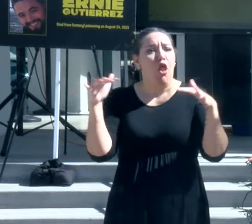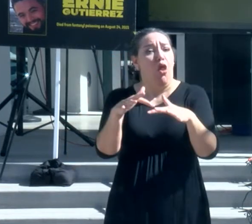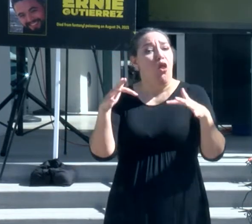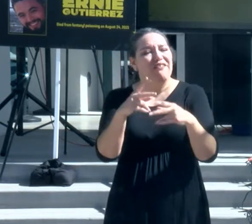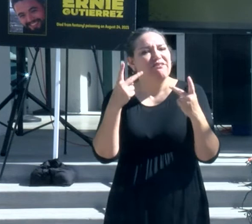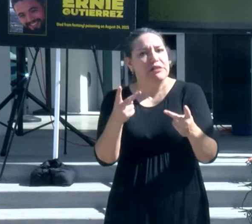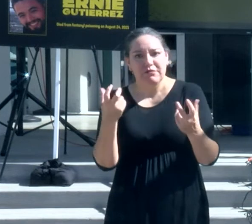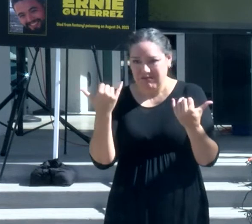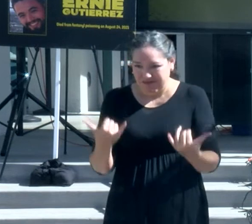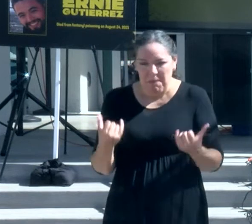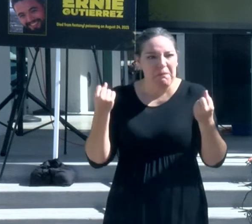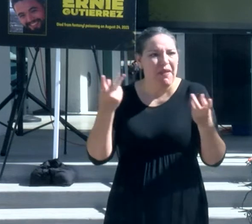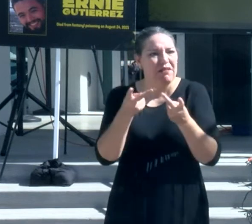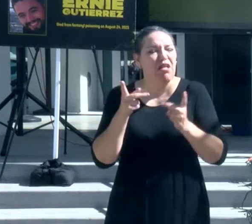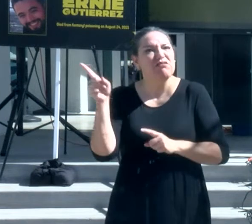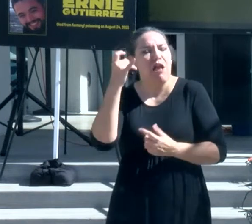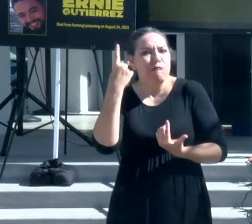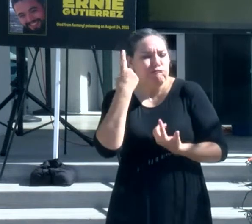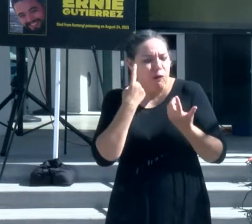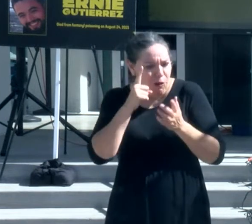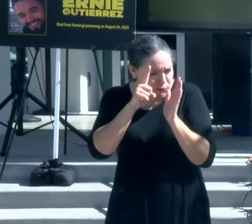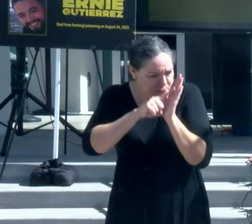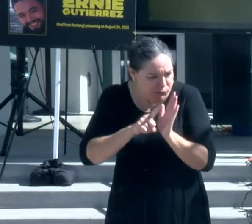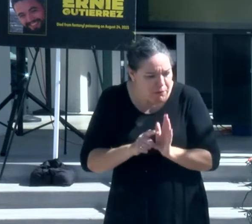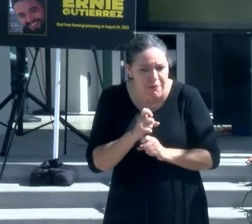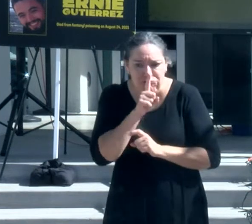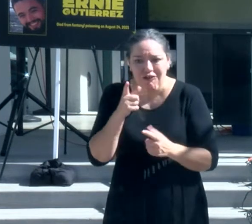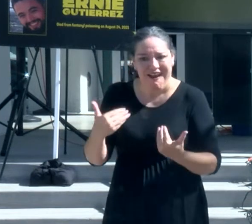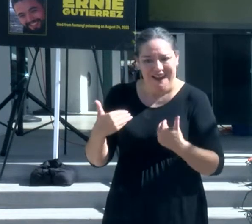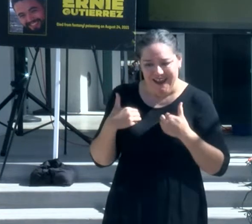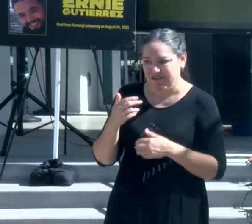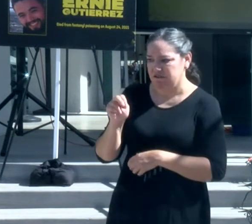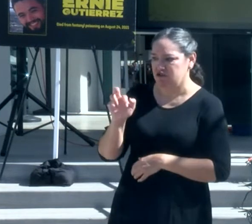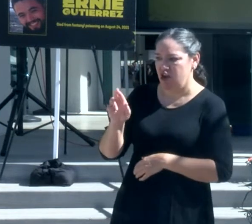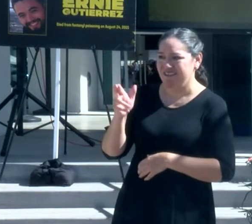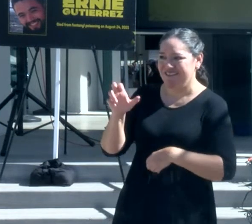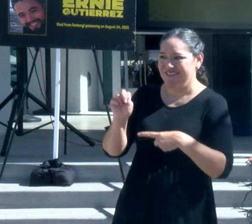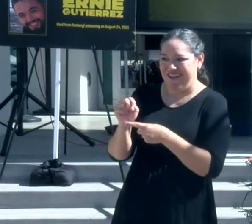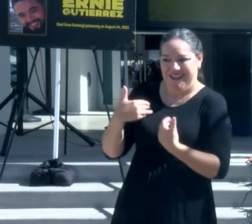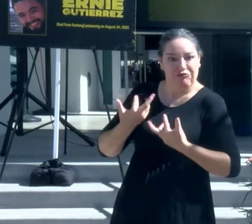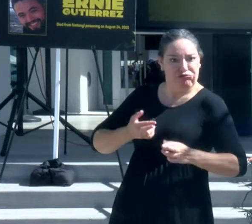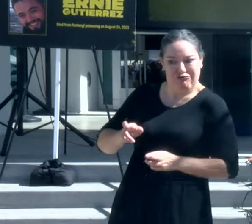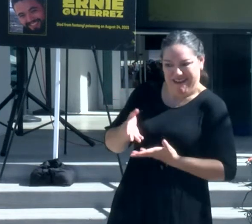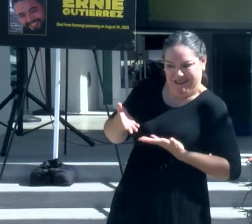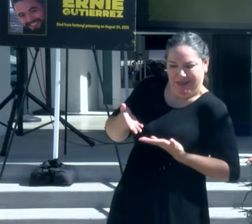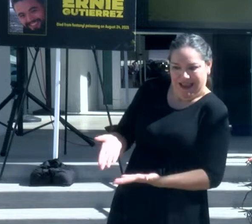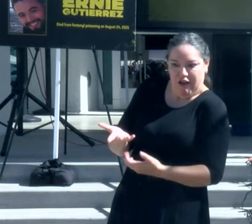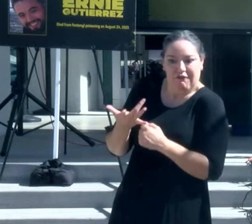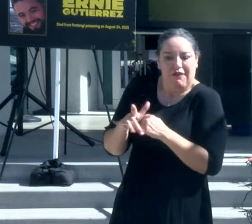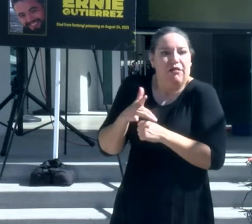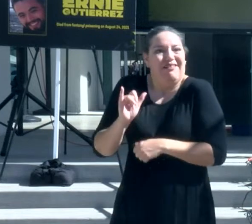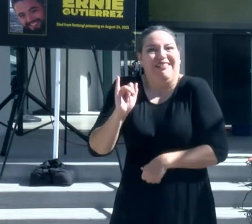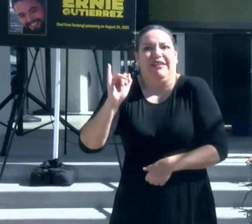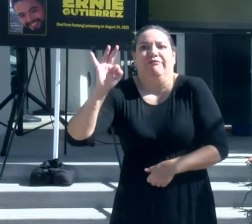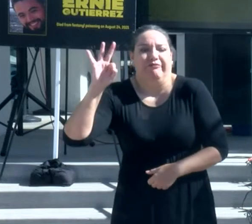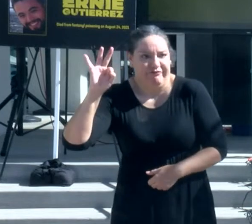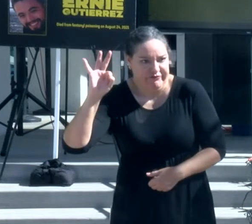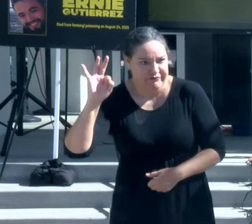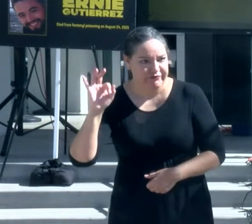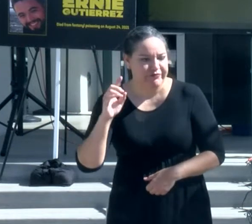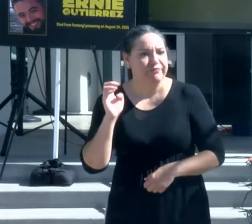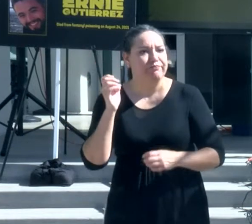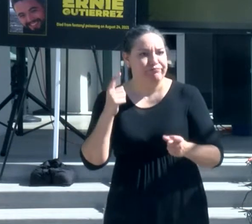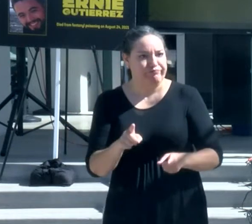many places are looking into making sure that they have Narcan on site and available just in that type of event.